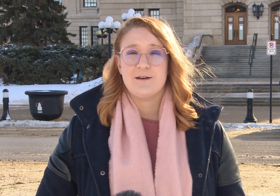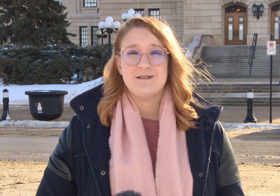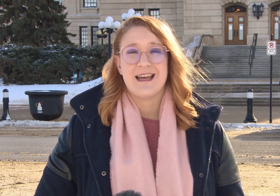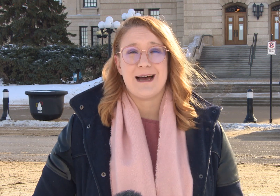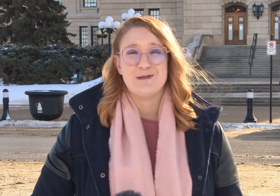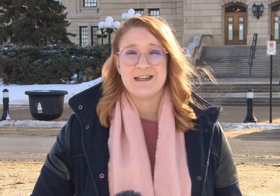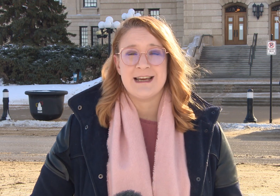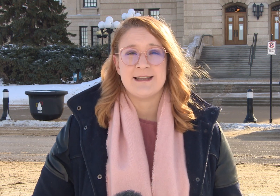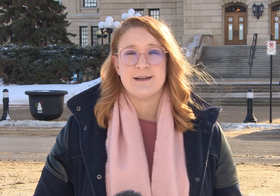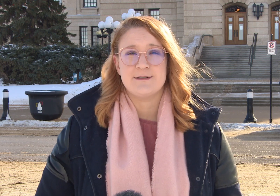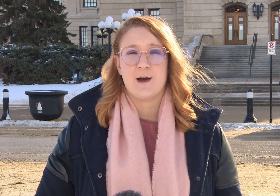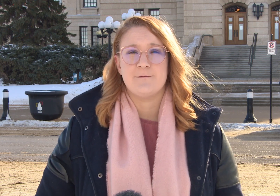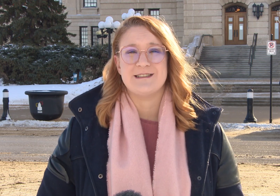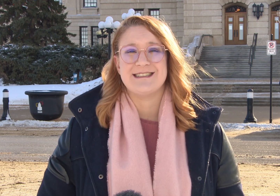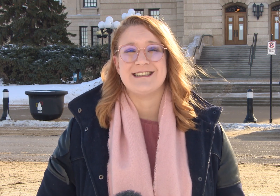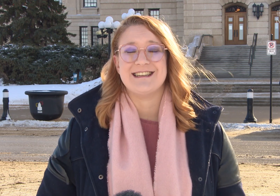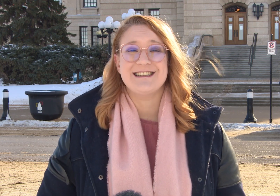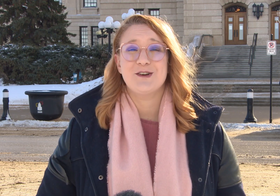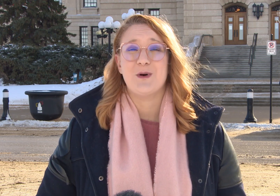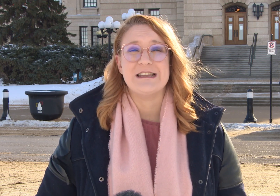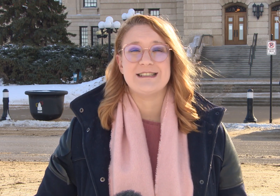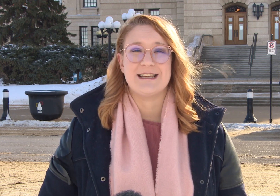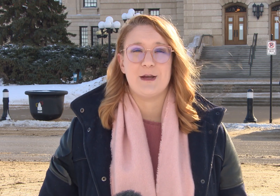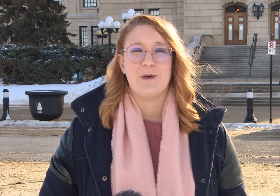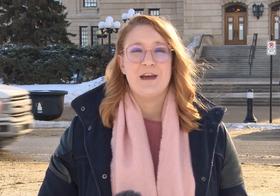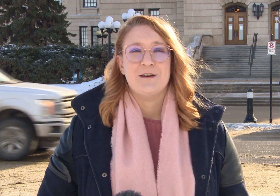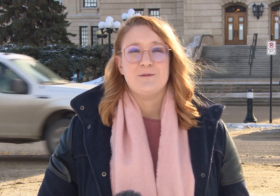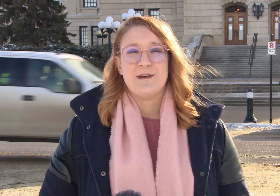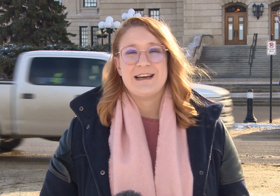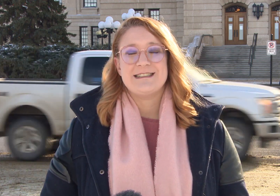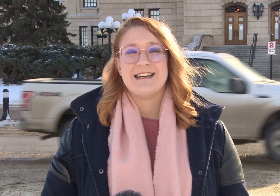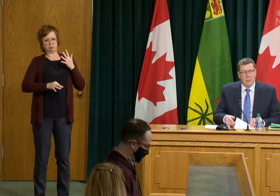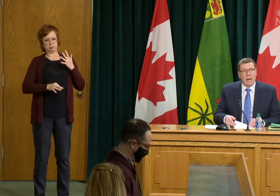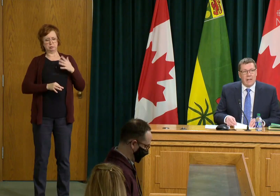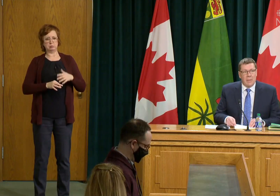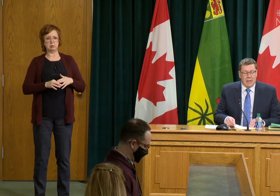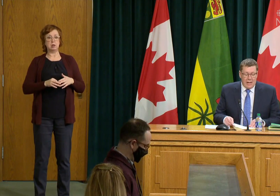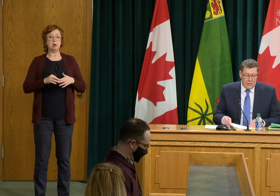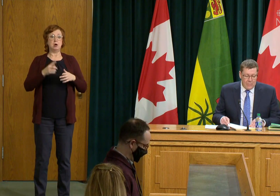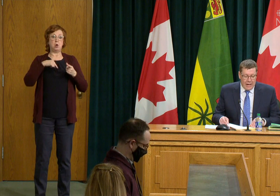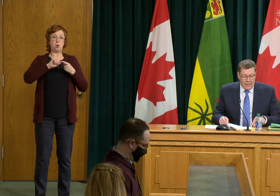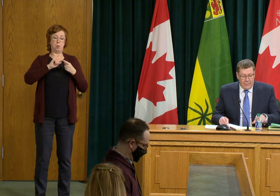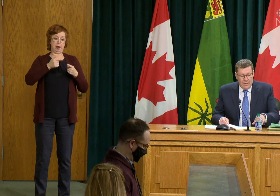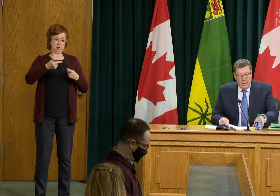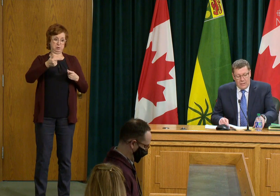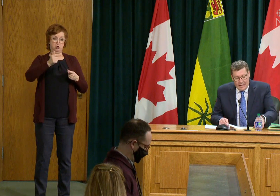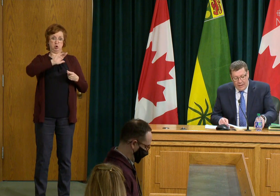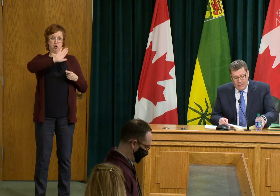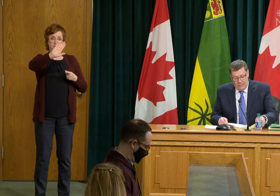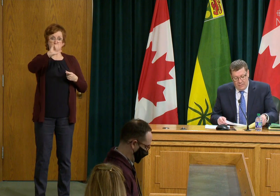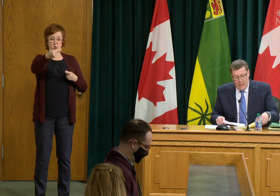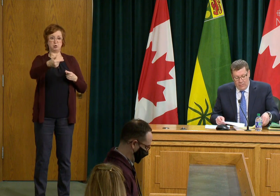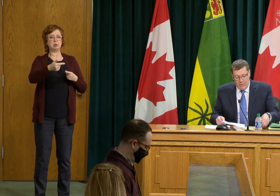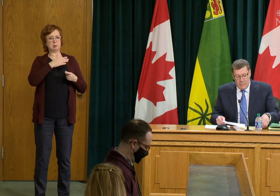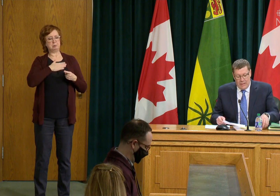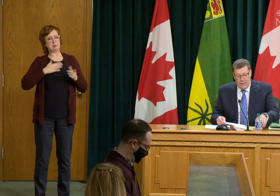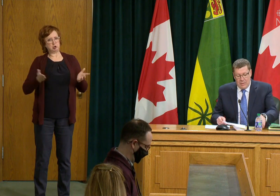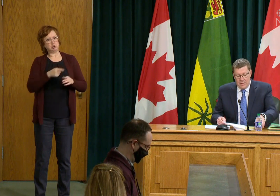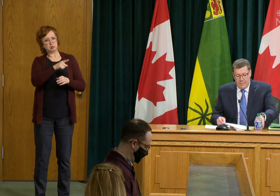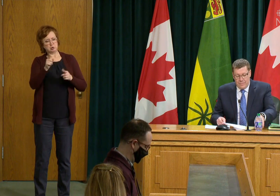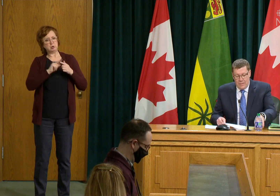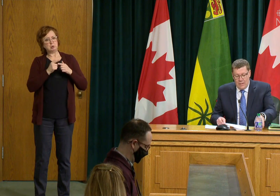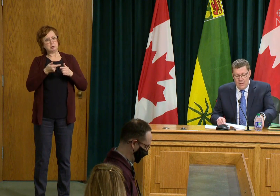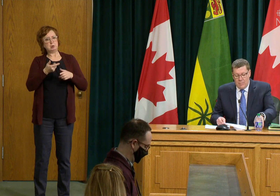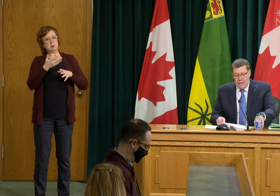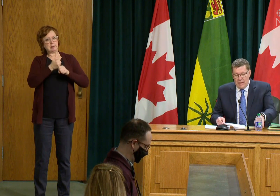says closed captioning at the news conferences isn't quite the same because it doesn't have facial expressions for tone and it's not